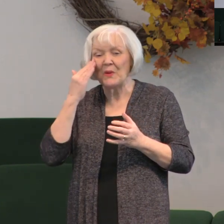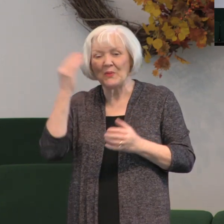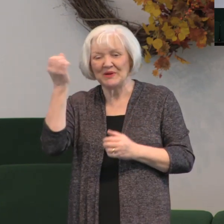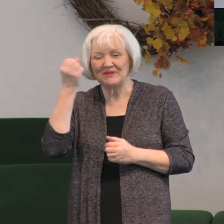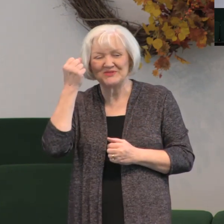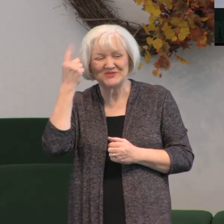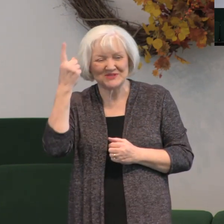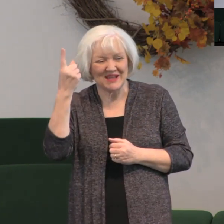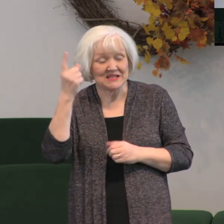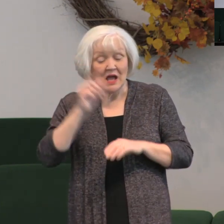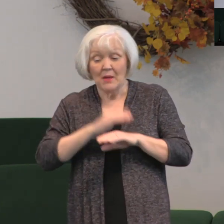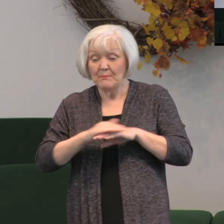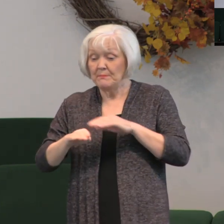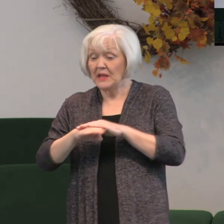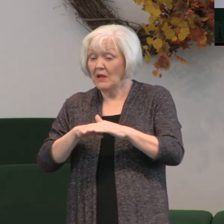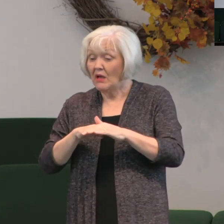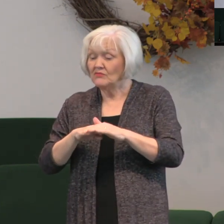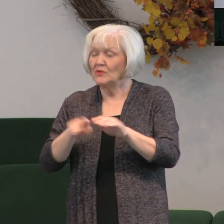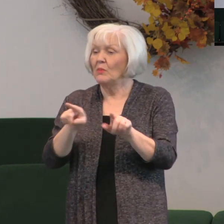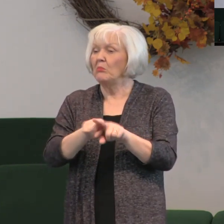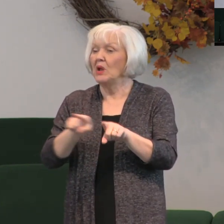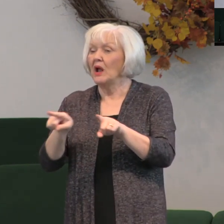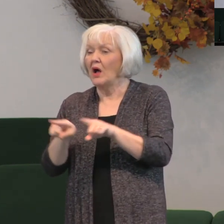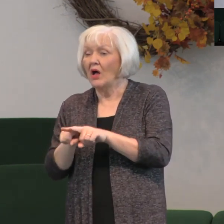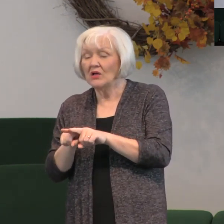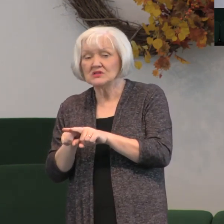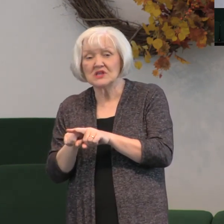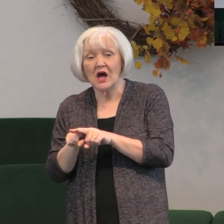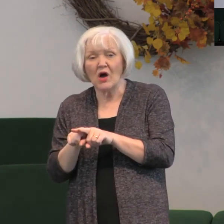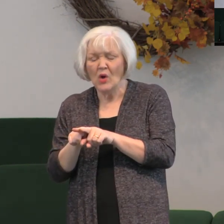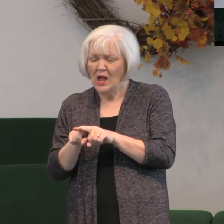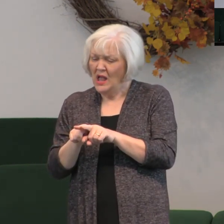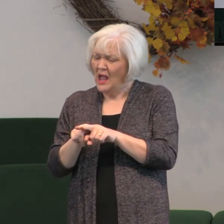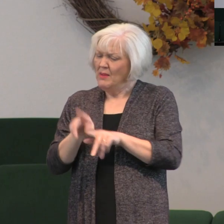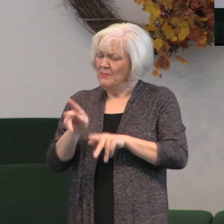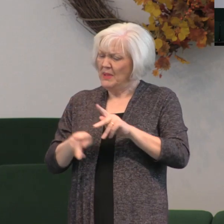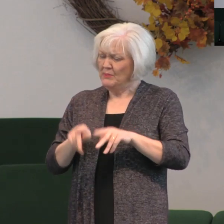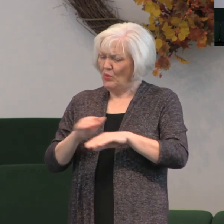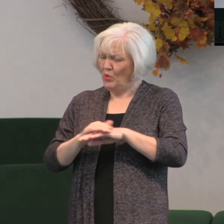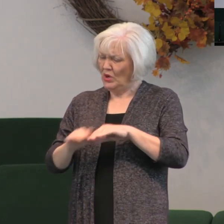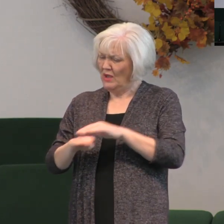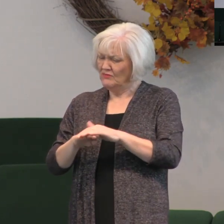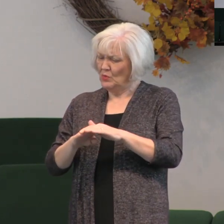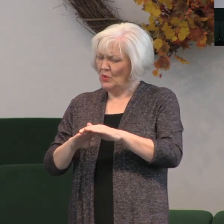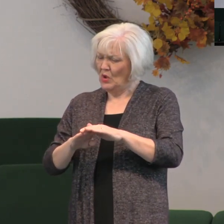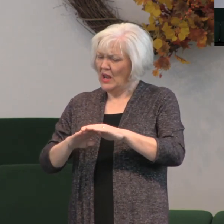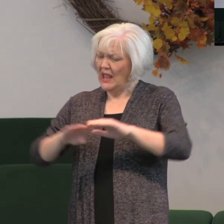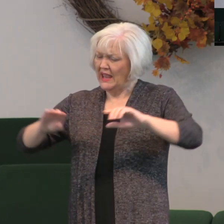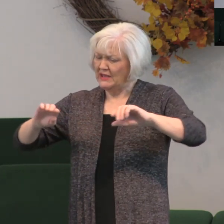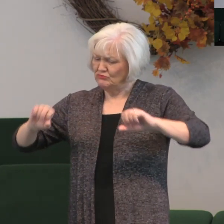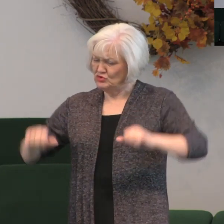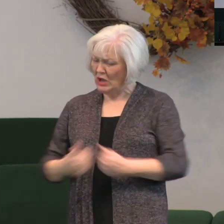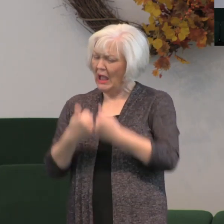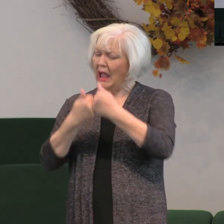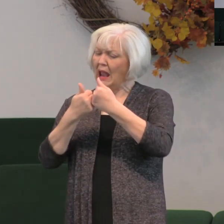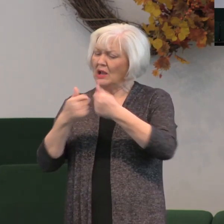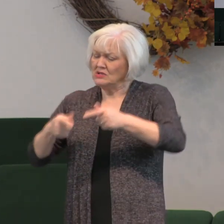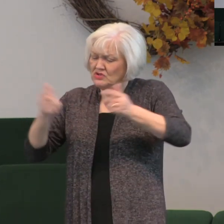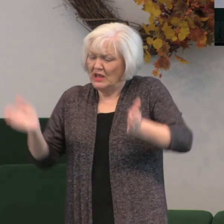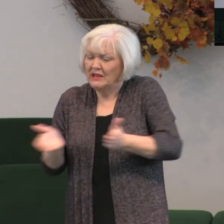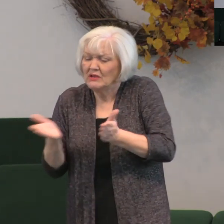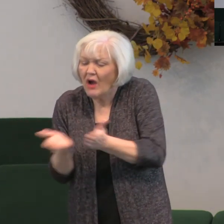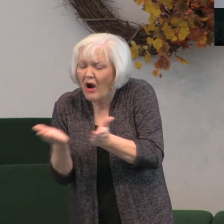comforts the afflicted, he afflicts those who are comfortable. He has some words of challenge, some words of exhortation, some words